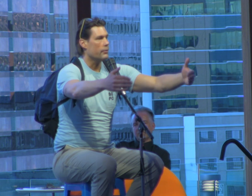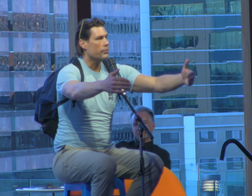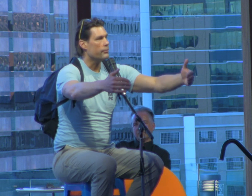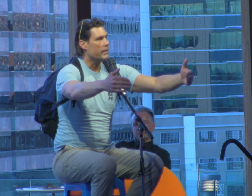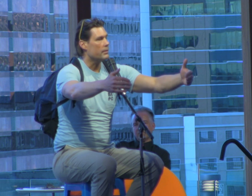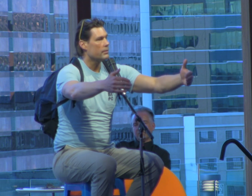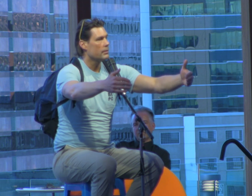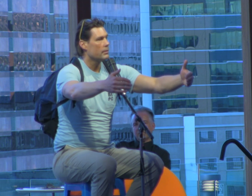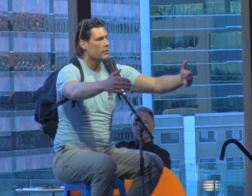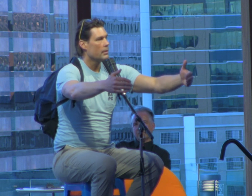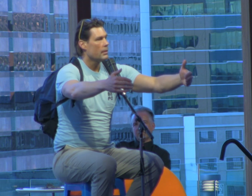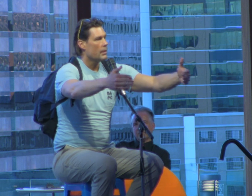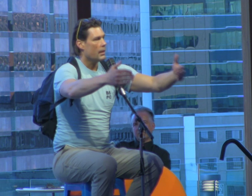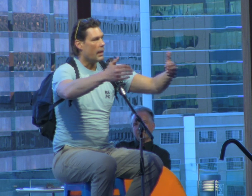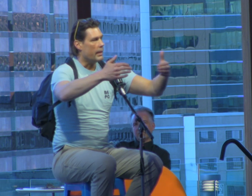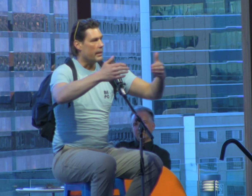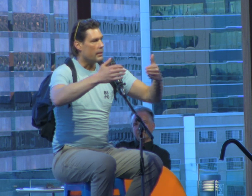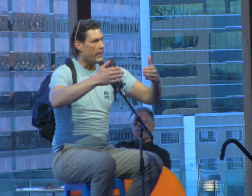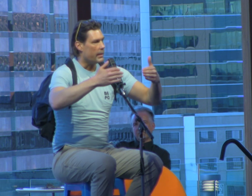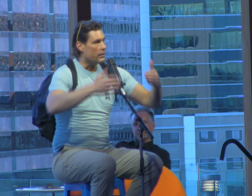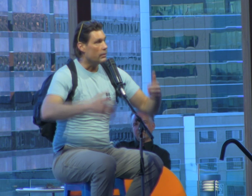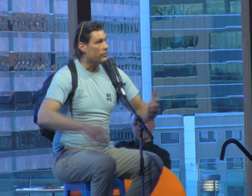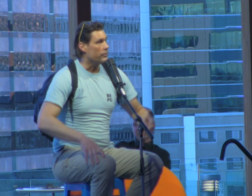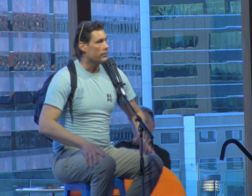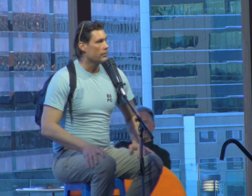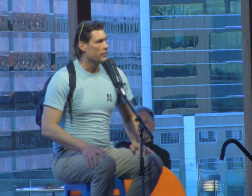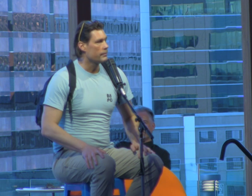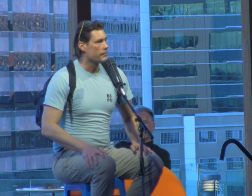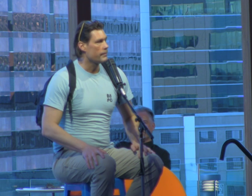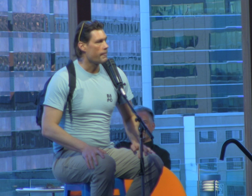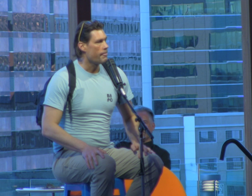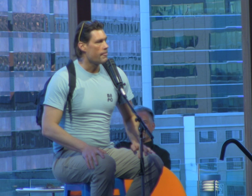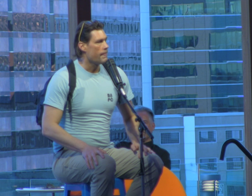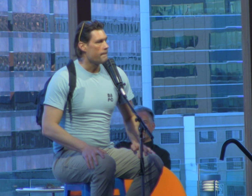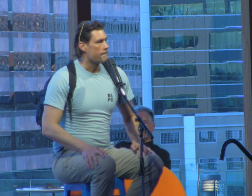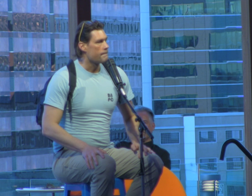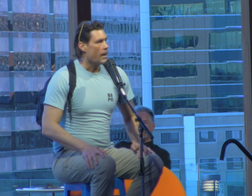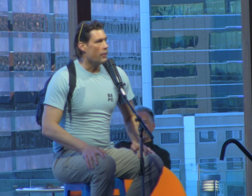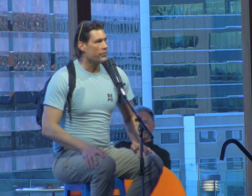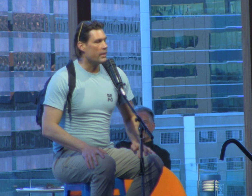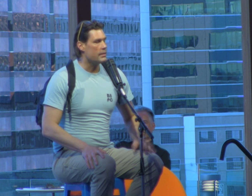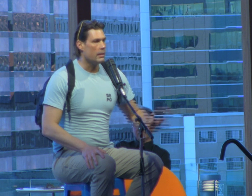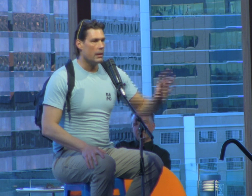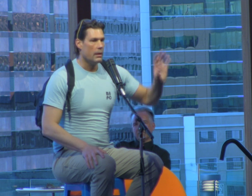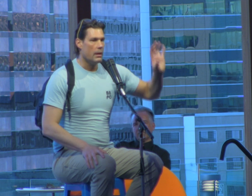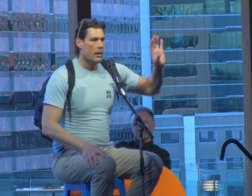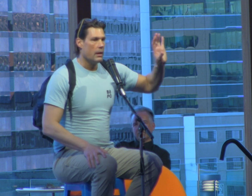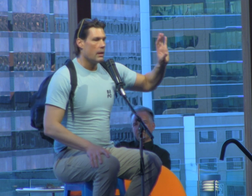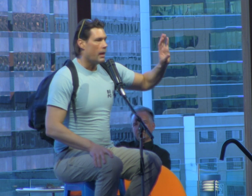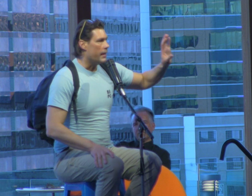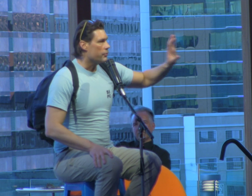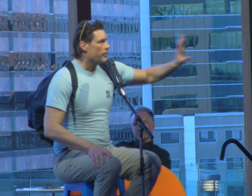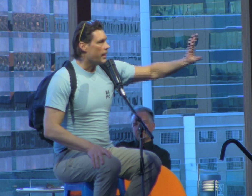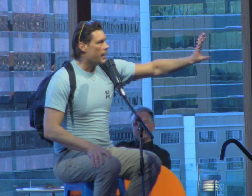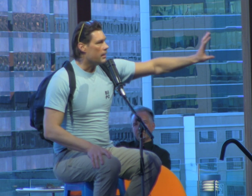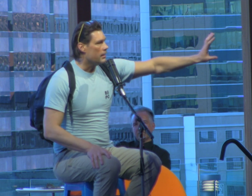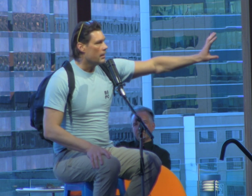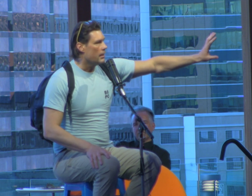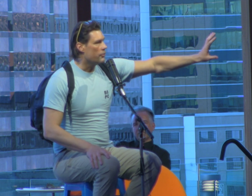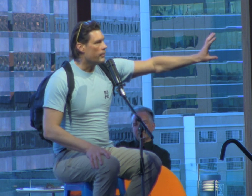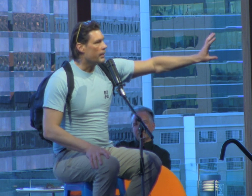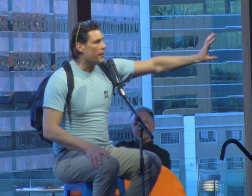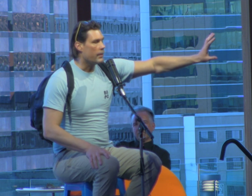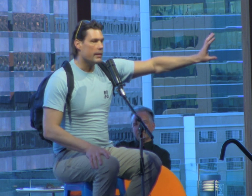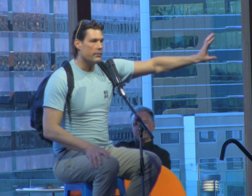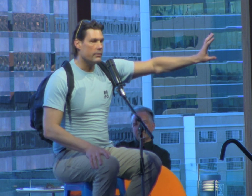back another 2 feet. And then they come back in closer. All of a sudden, I turn my head,